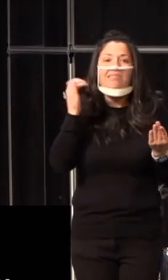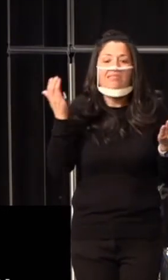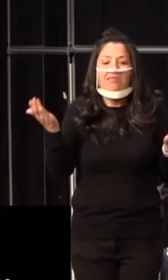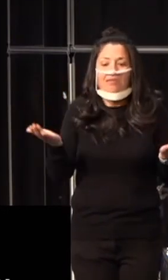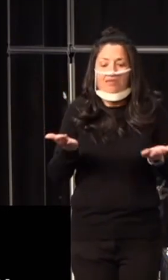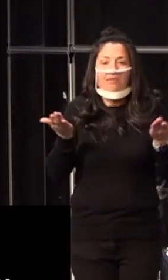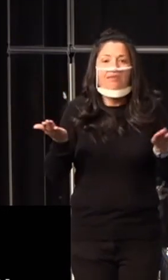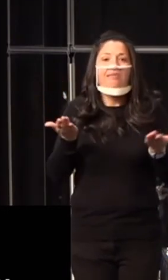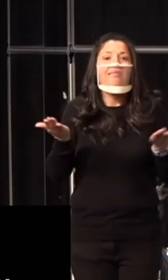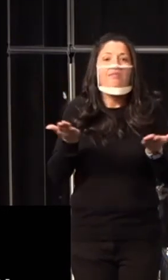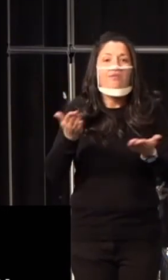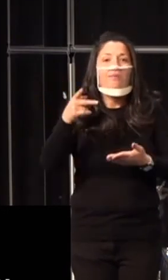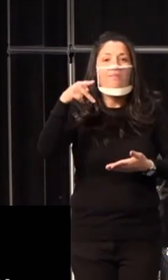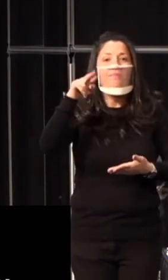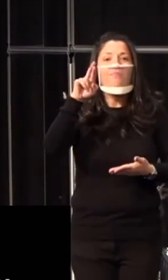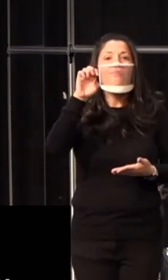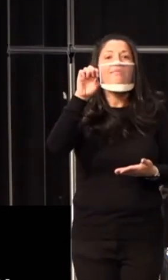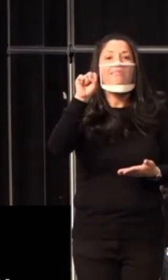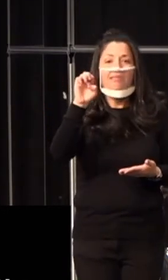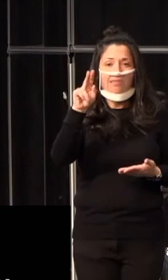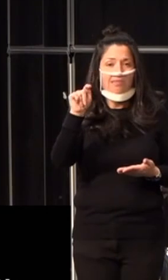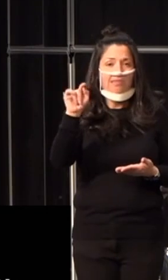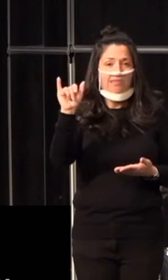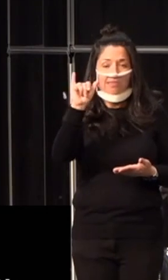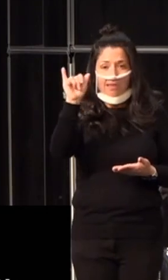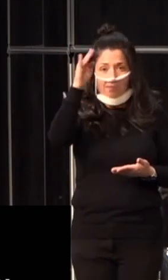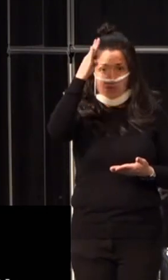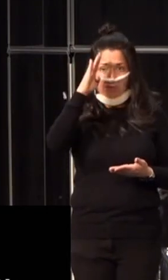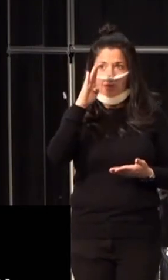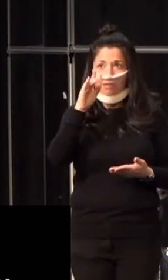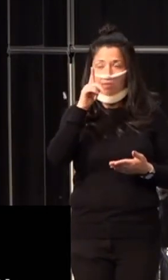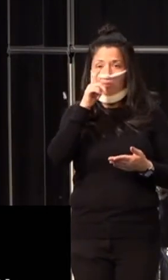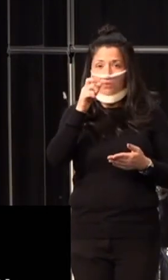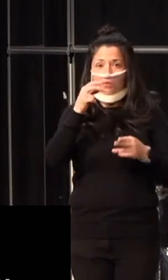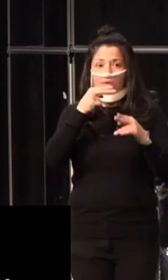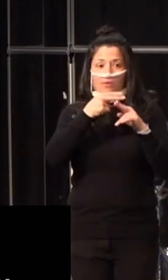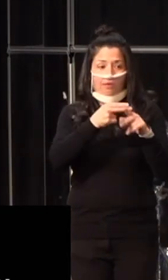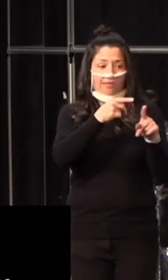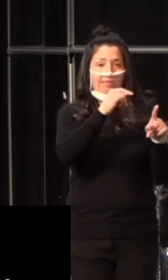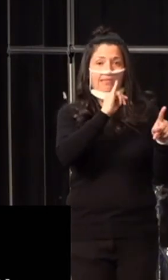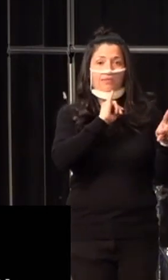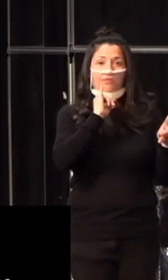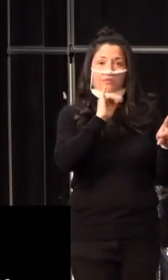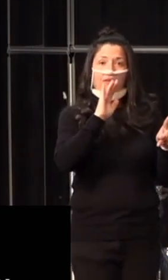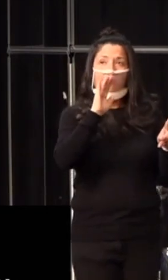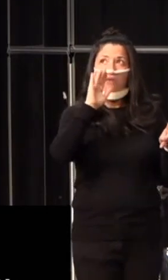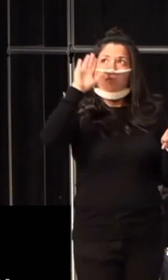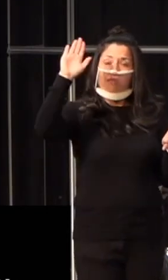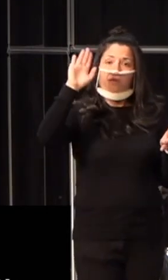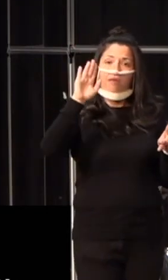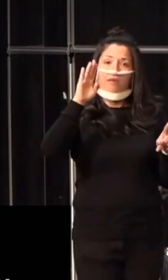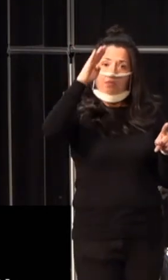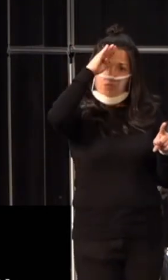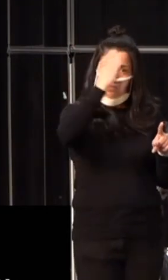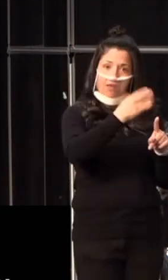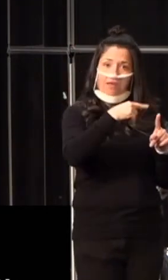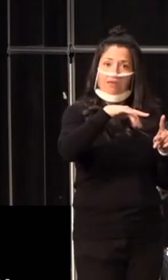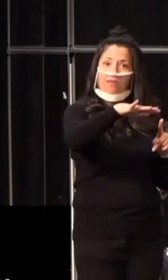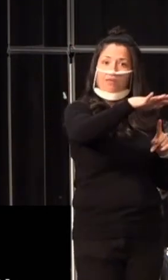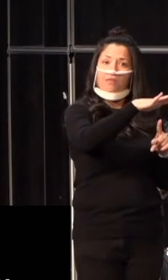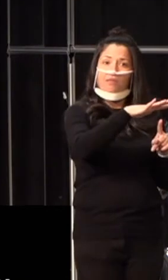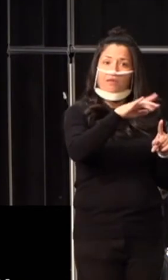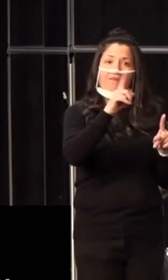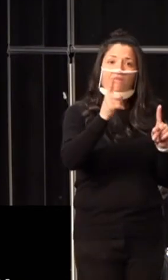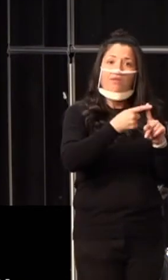not miss this. The same God that was called these Israelites their son, their firstborn, it's the same God that we serve today